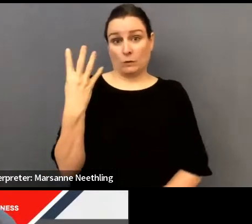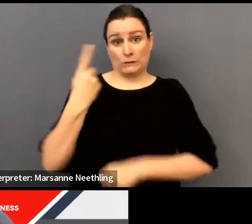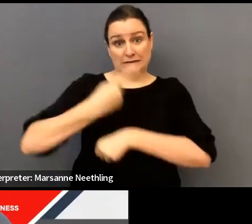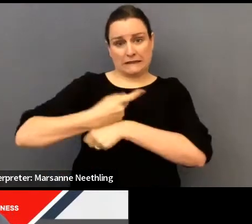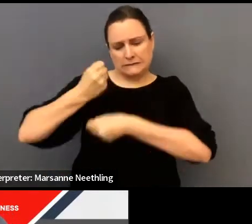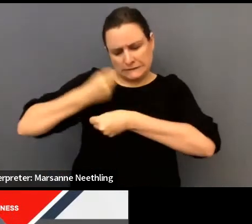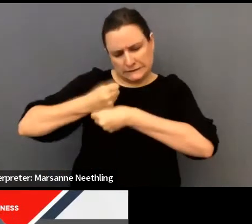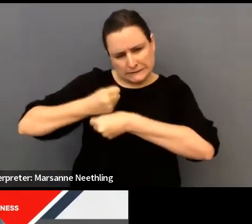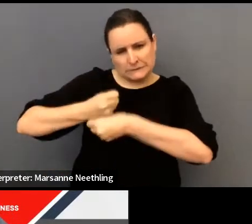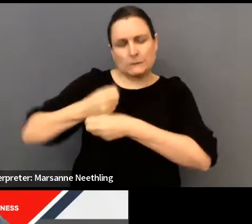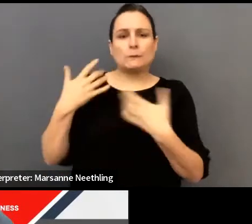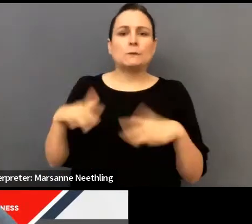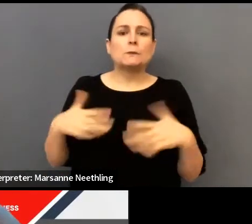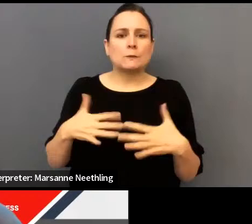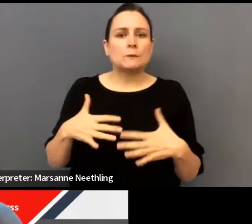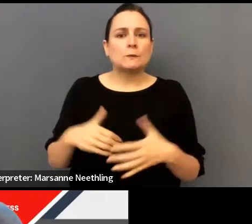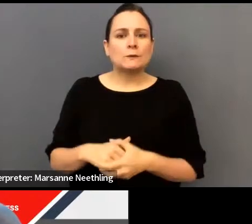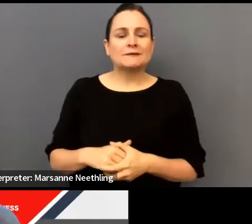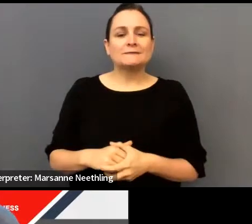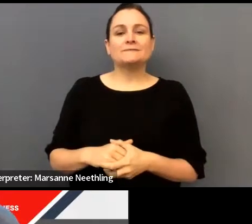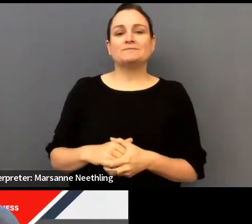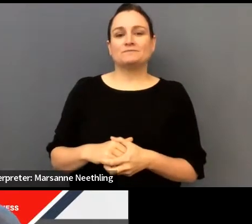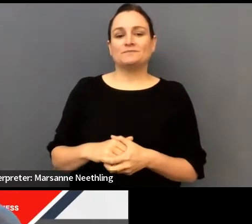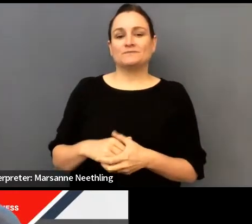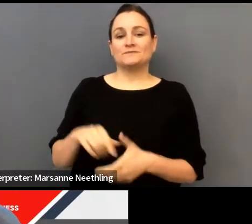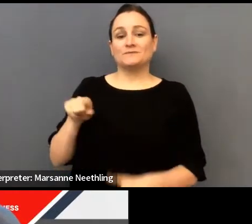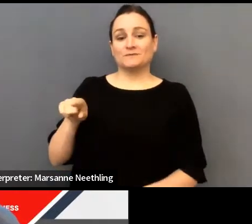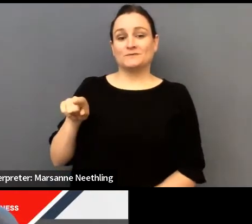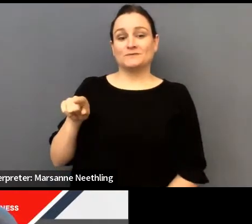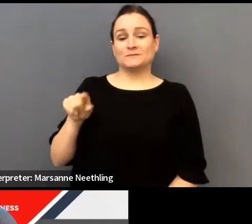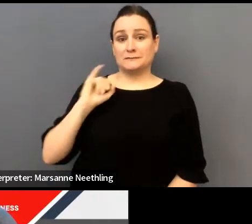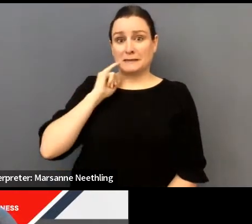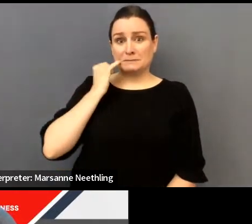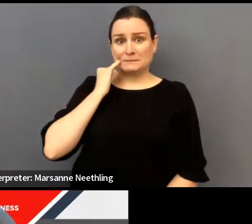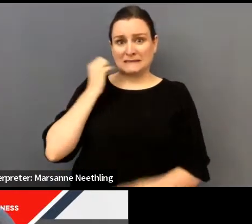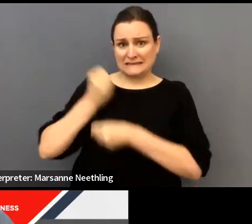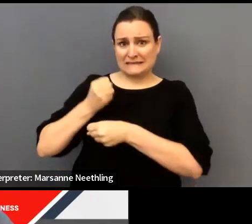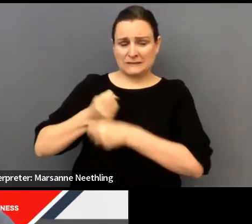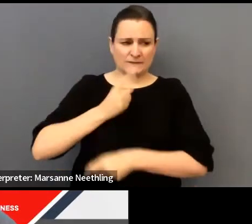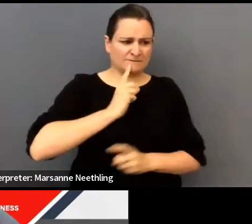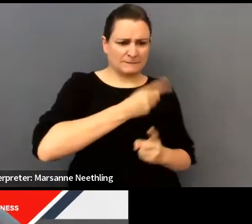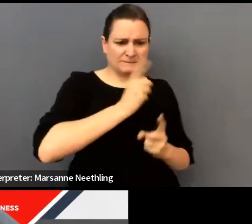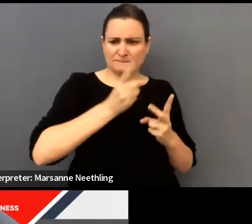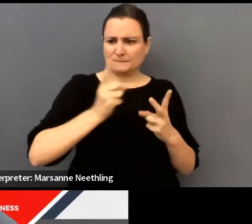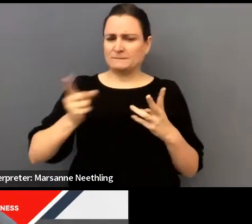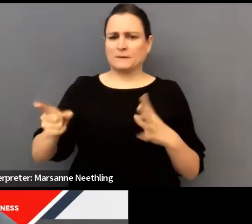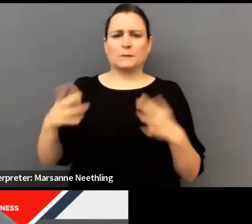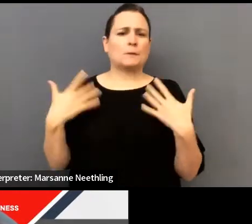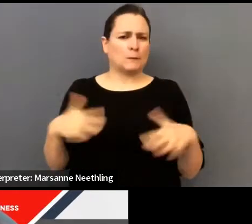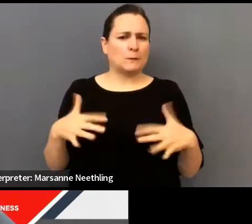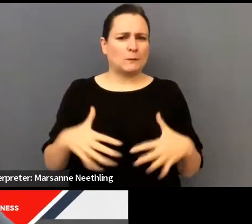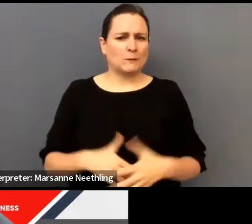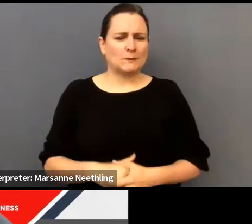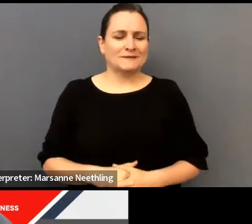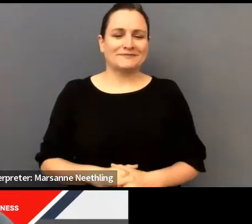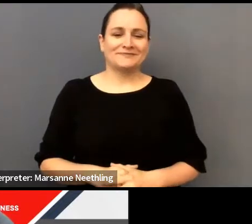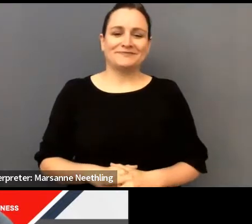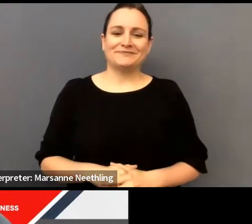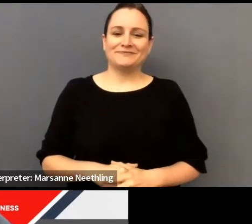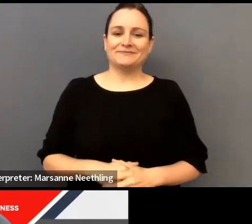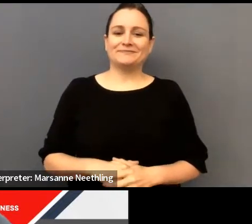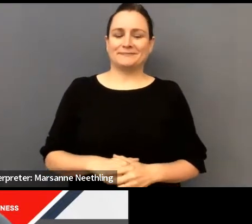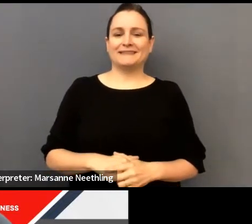a hard chairperson. She makes us work really hard, but also we have great